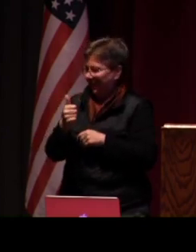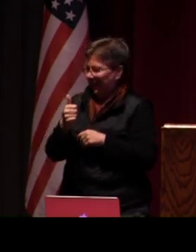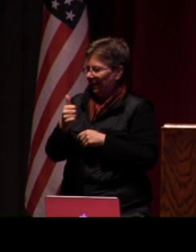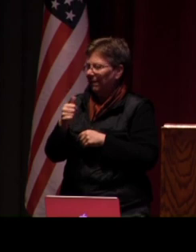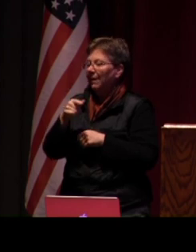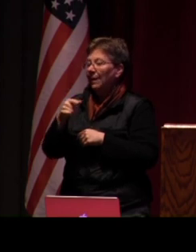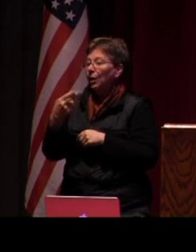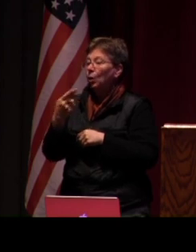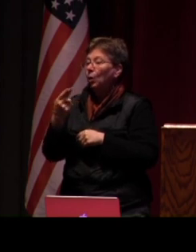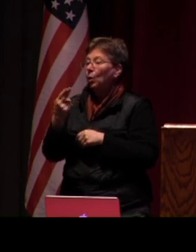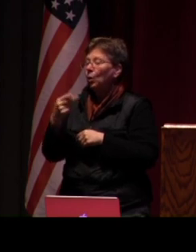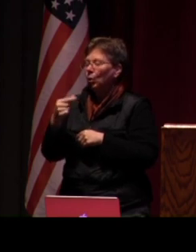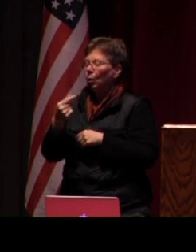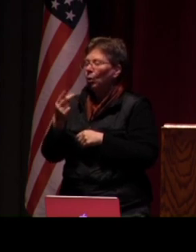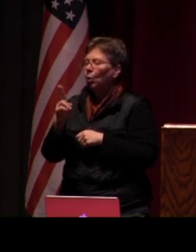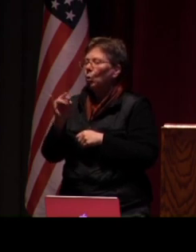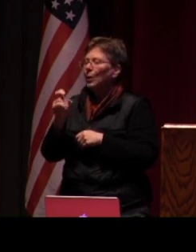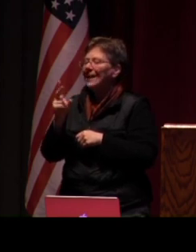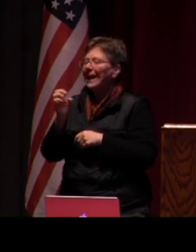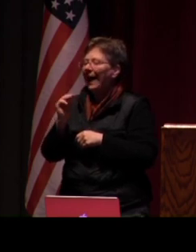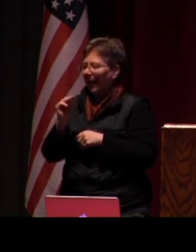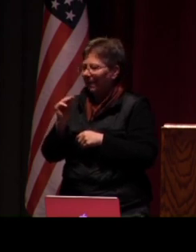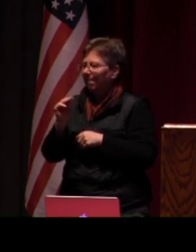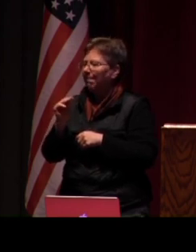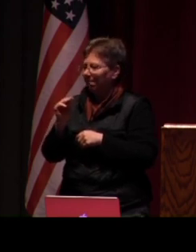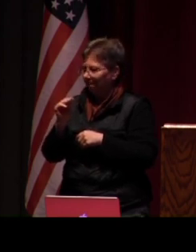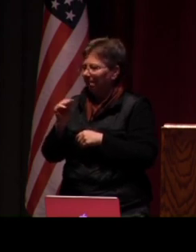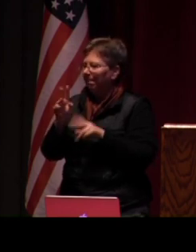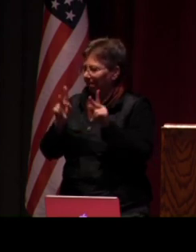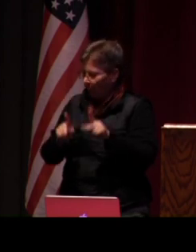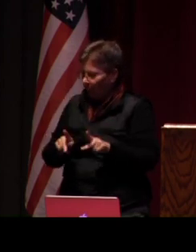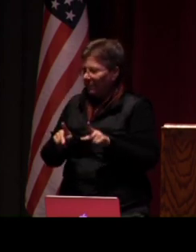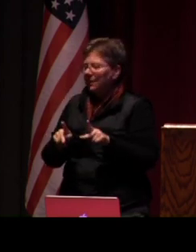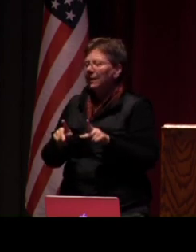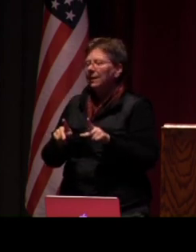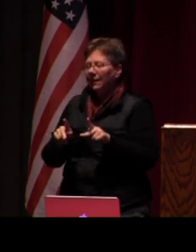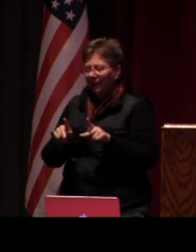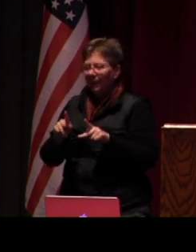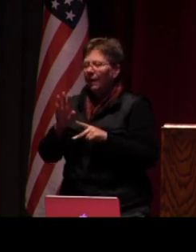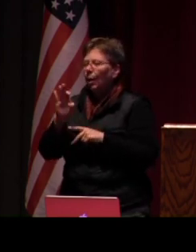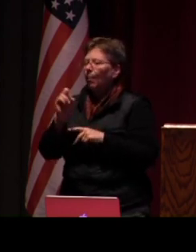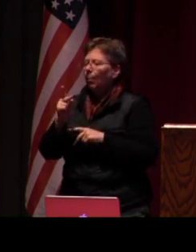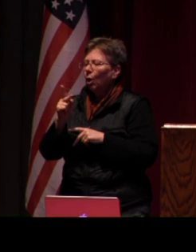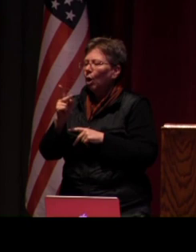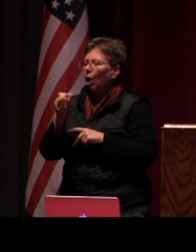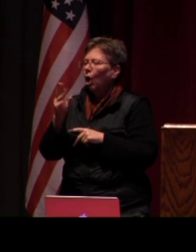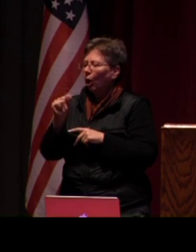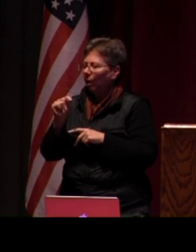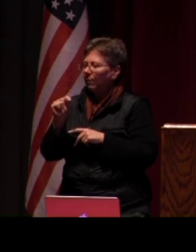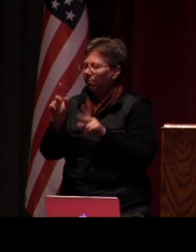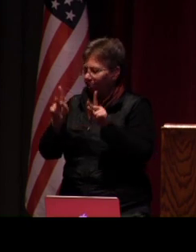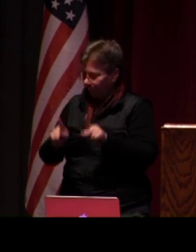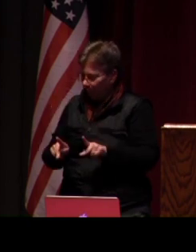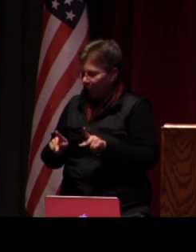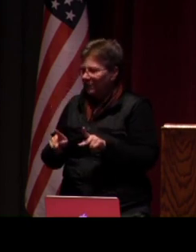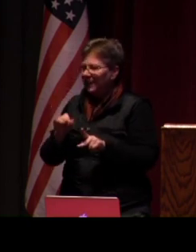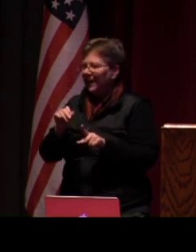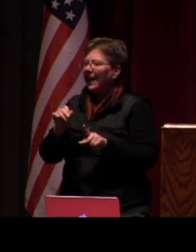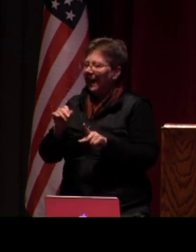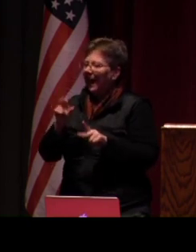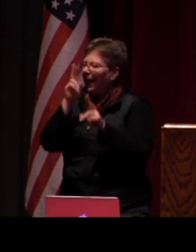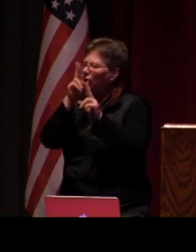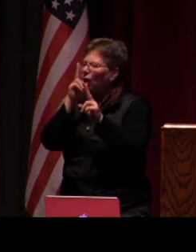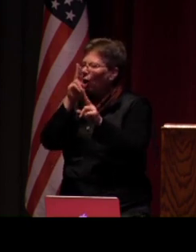a Guggenheim Fellow, a Burkhardt Fellow of the American Council of Learned Societies, and a distinguished visiting professor